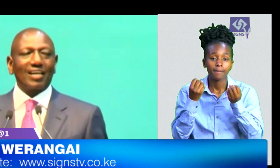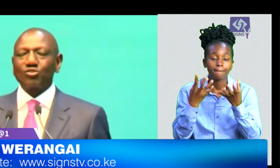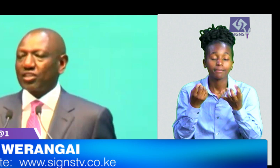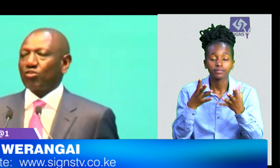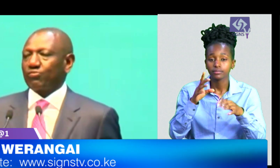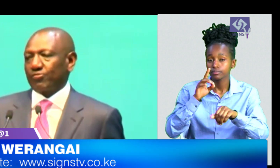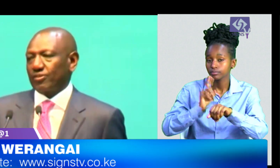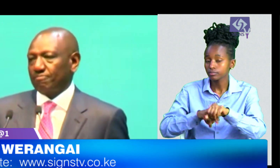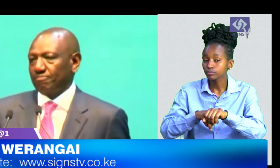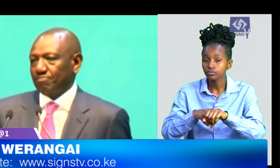a trade-off